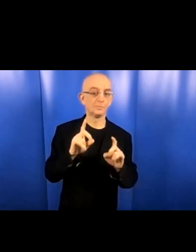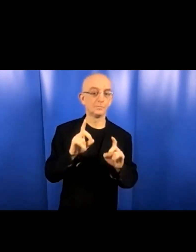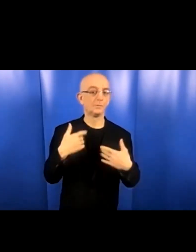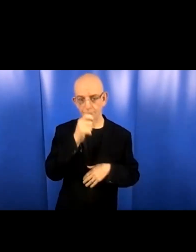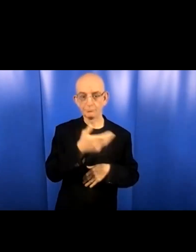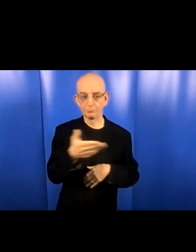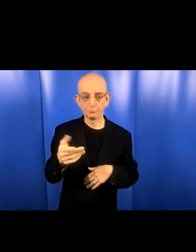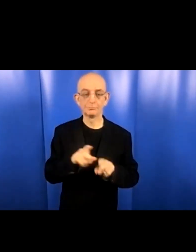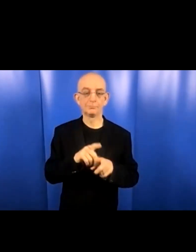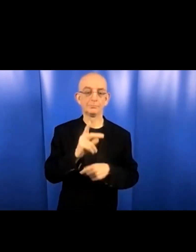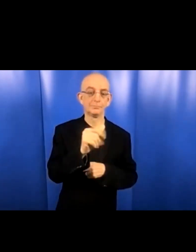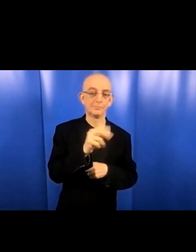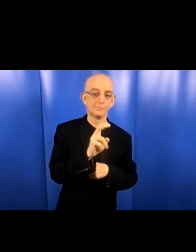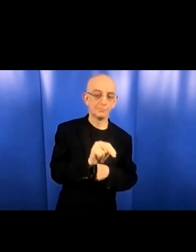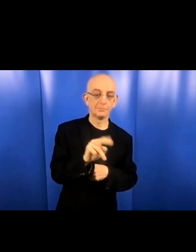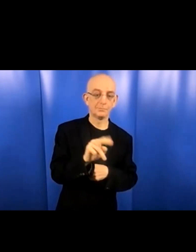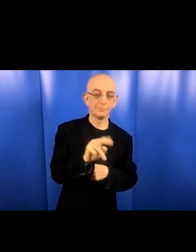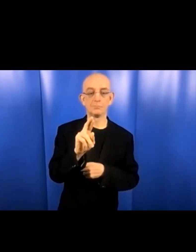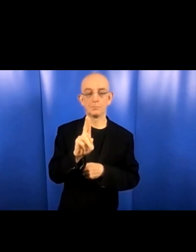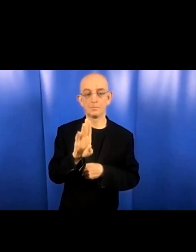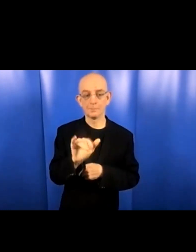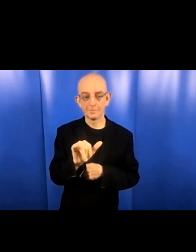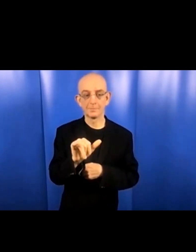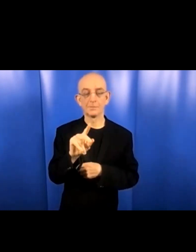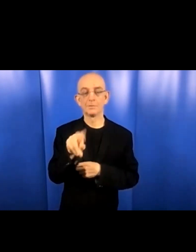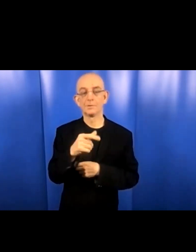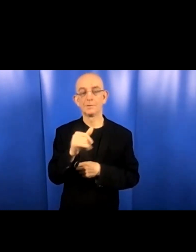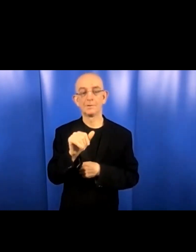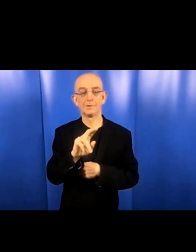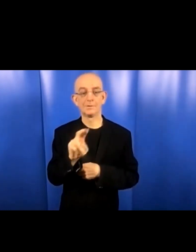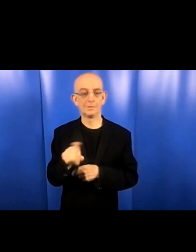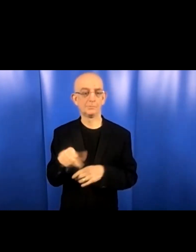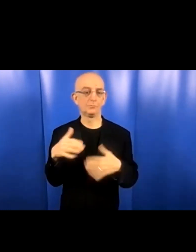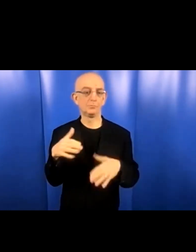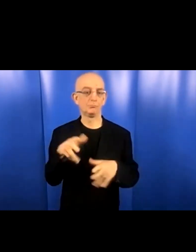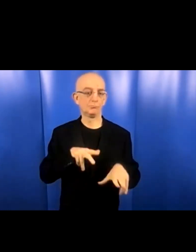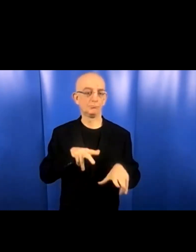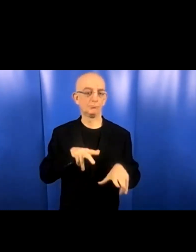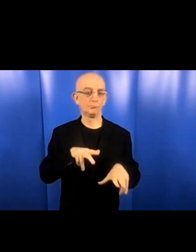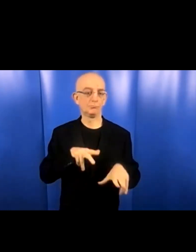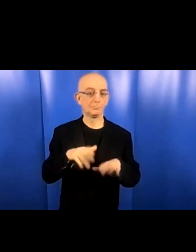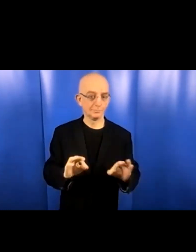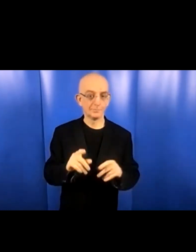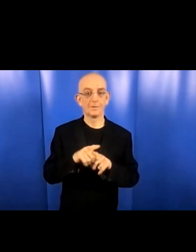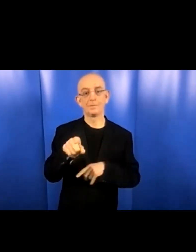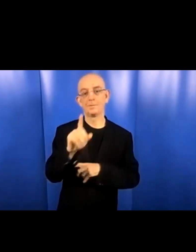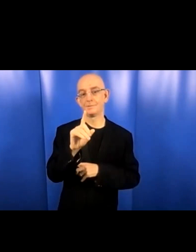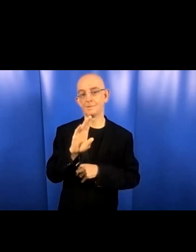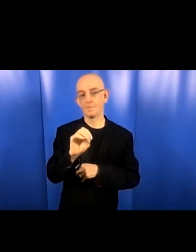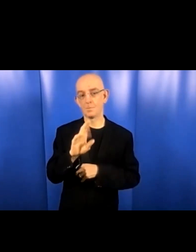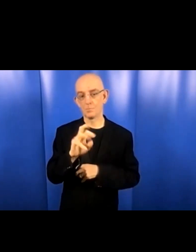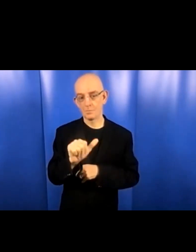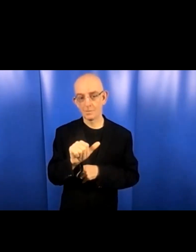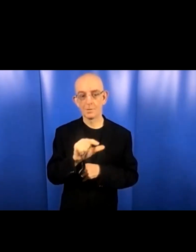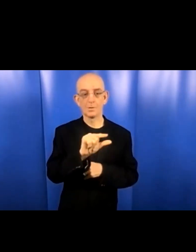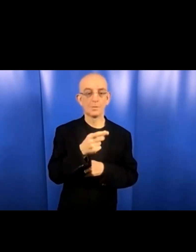organizing this, but most of all, thank you, Deborah, thank you, Agostino, thank you, Seta, and thank you, Pratibha. It's